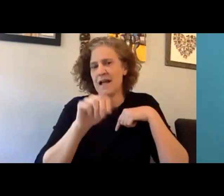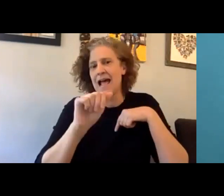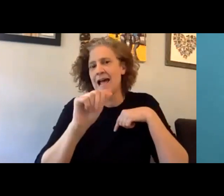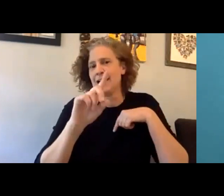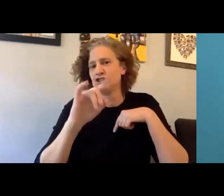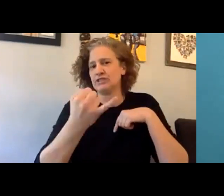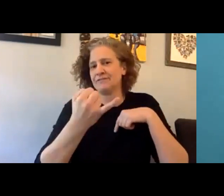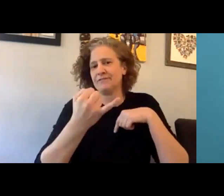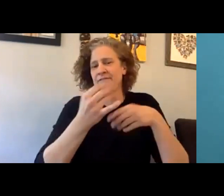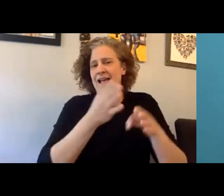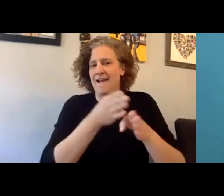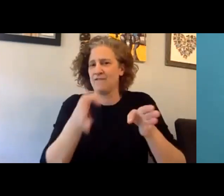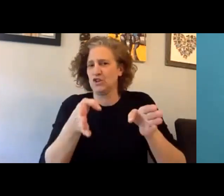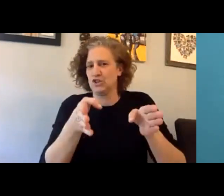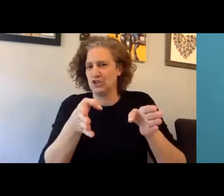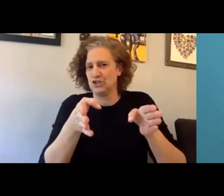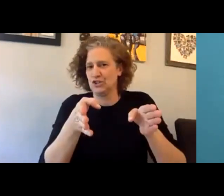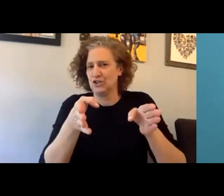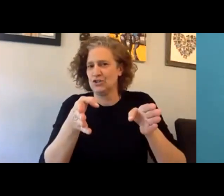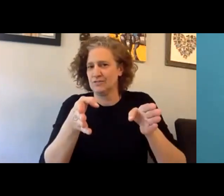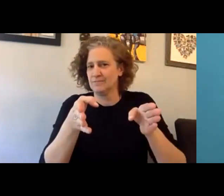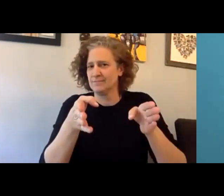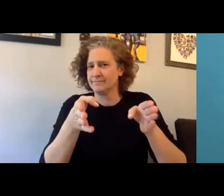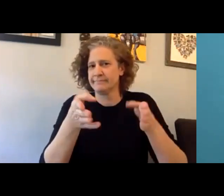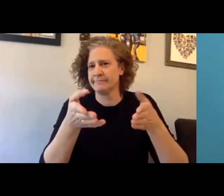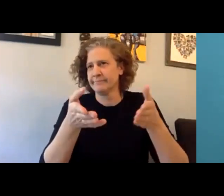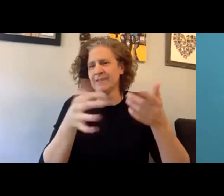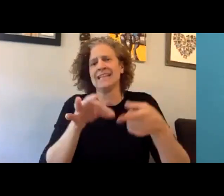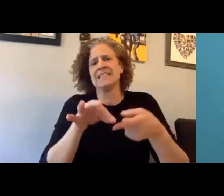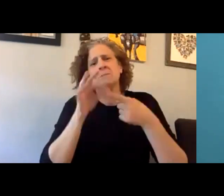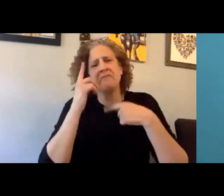noun first, the adjective next.